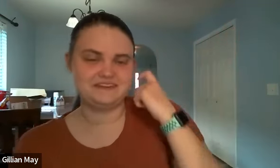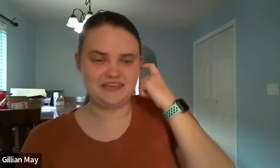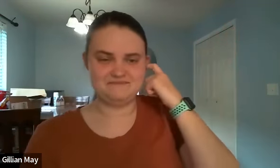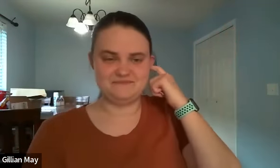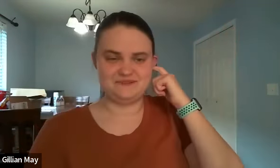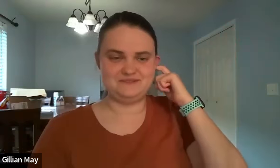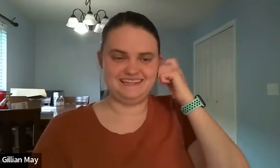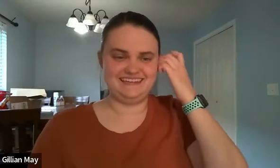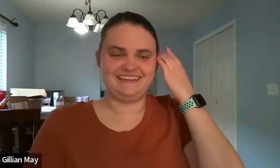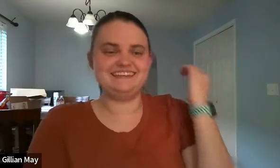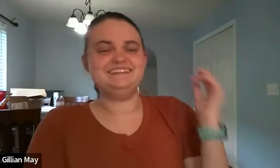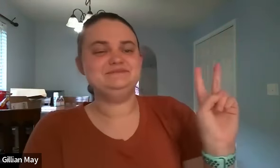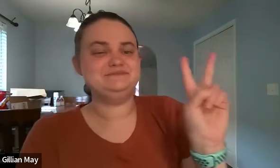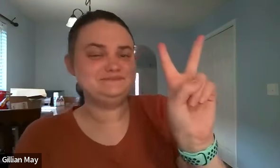Okay, I'm gonna do it again.